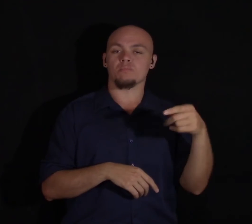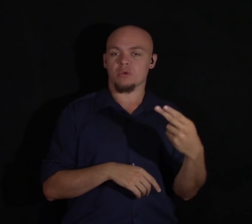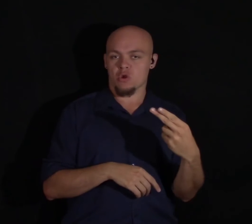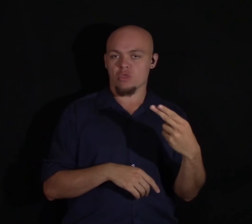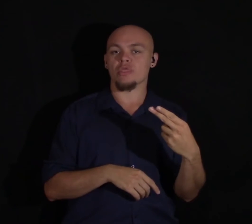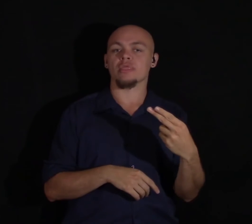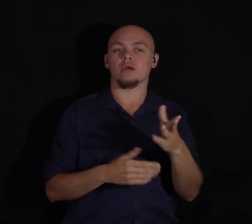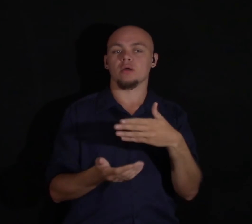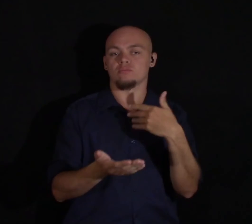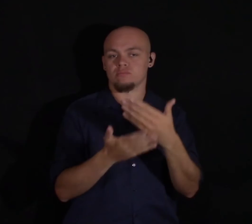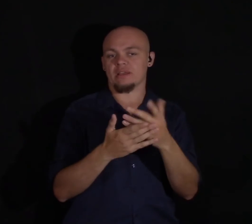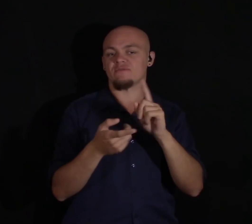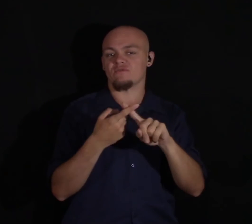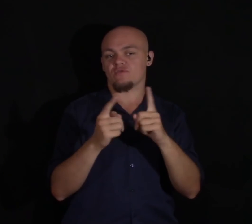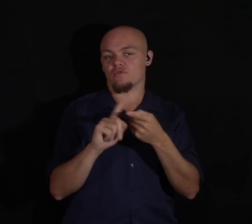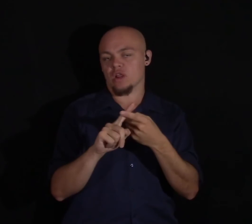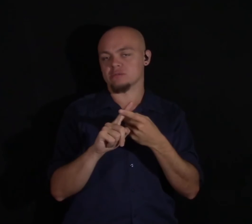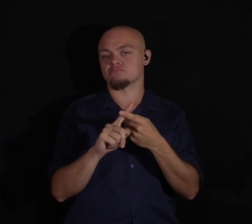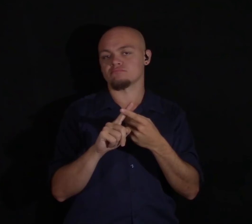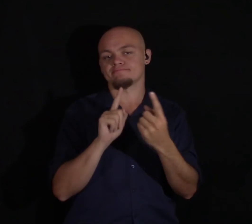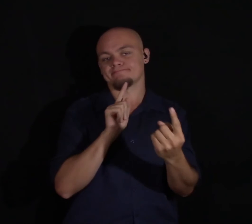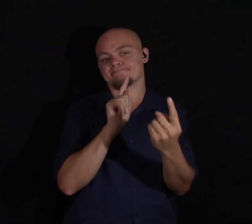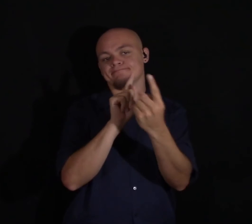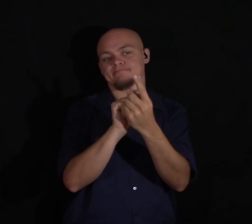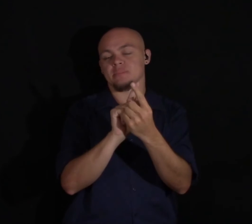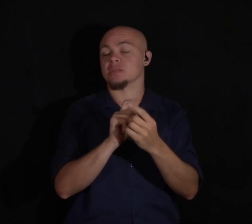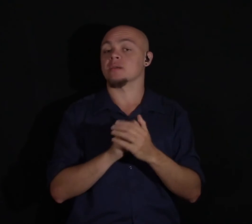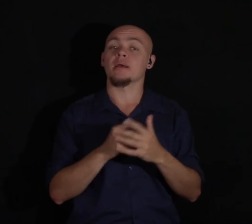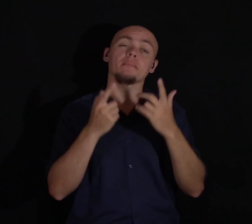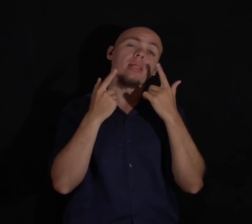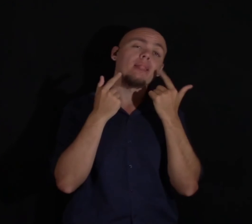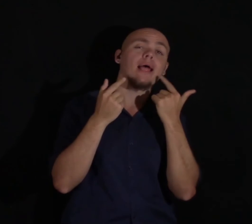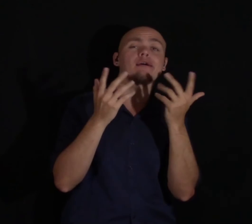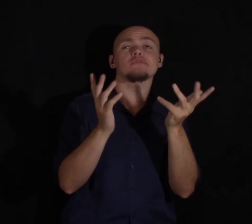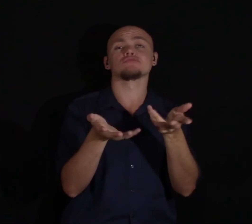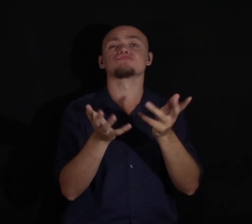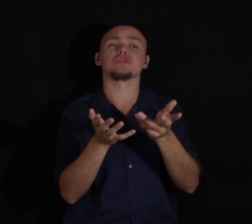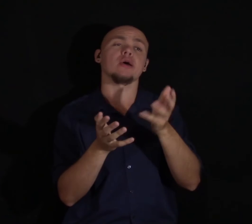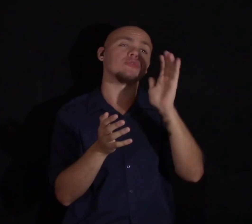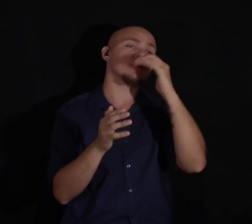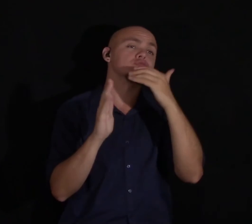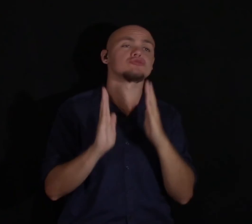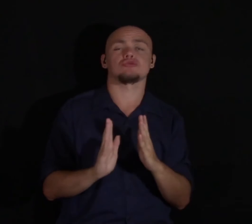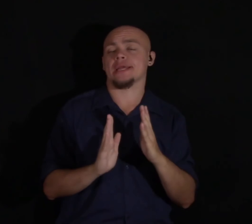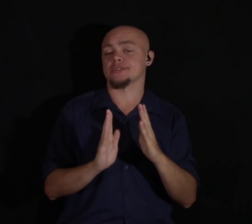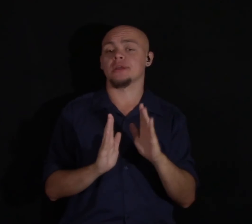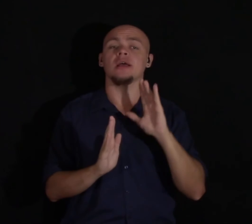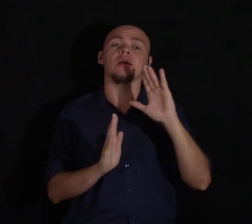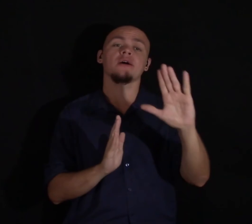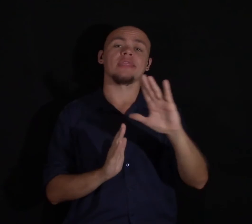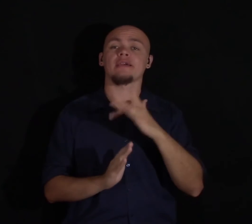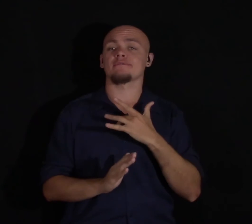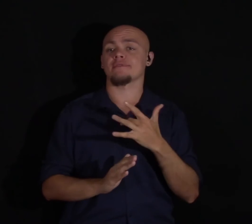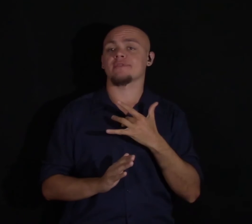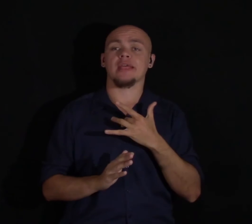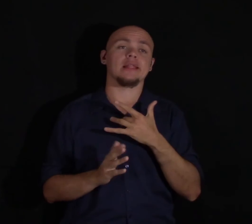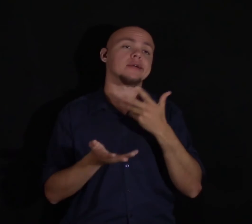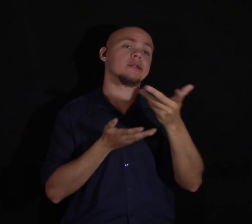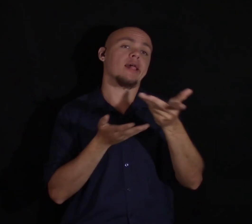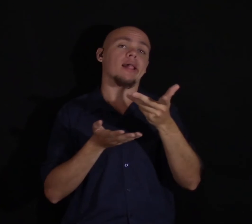us. But I was in no mood to laugh and talk with strangers, or enter into their feelings or plans with the good humour